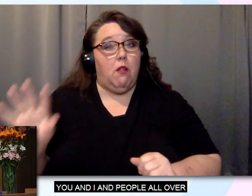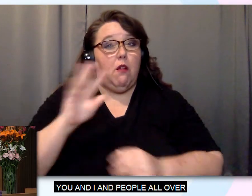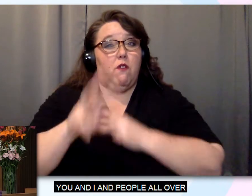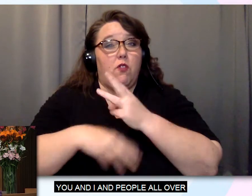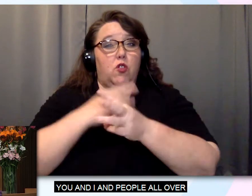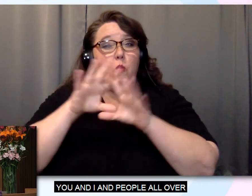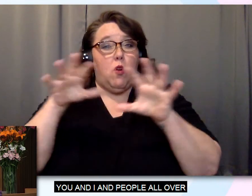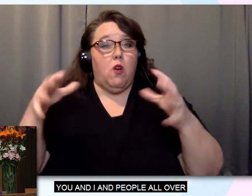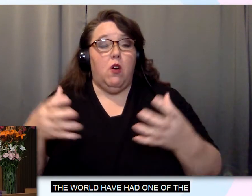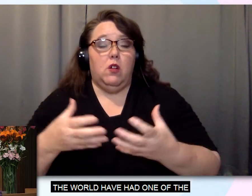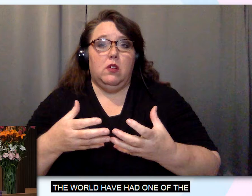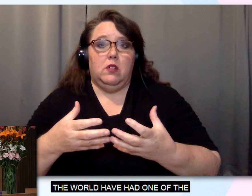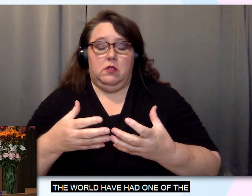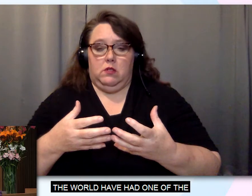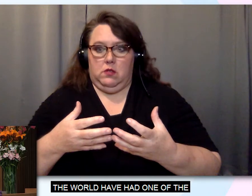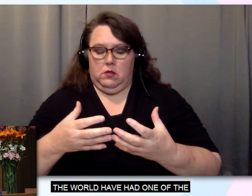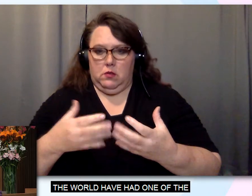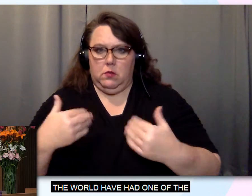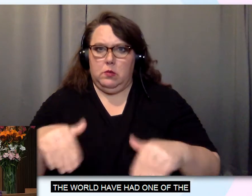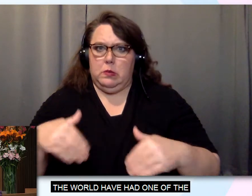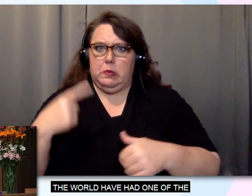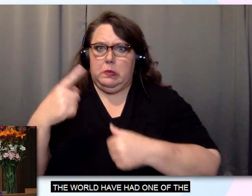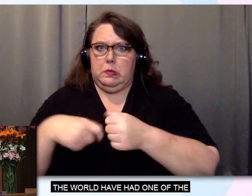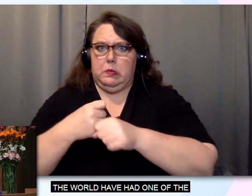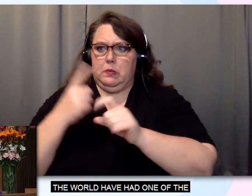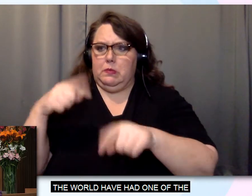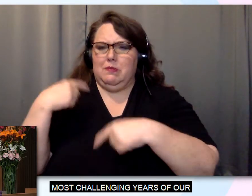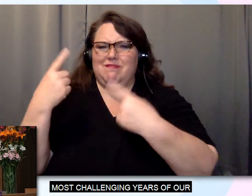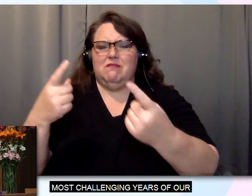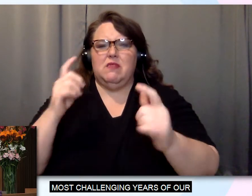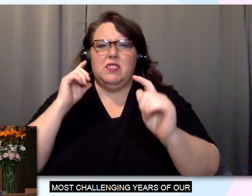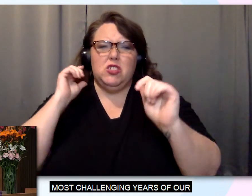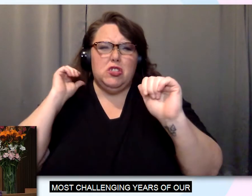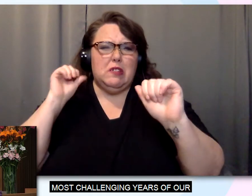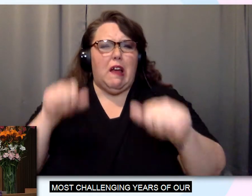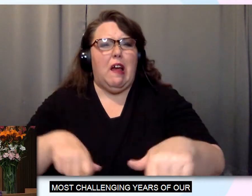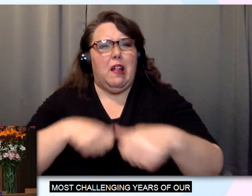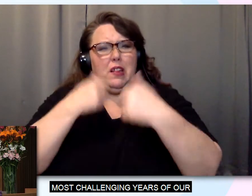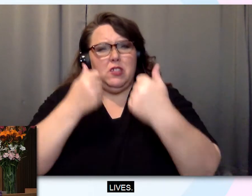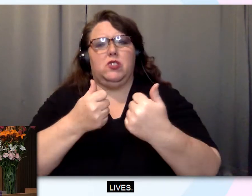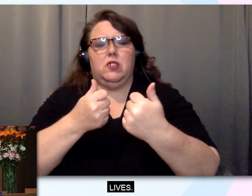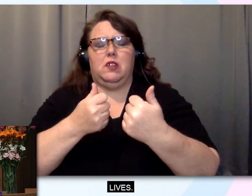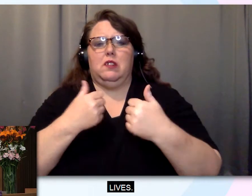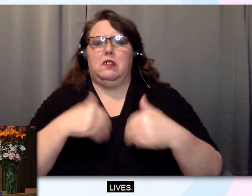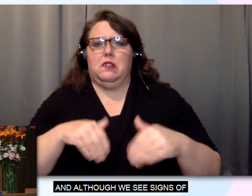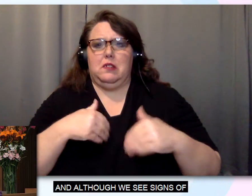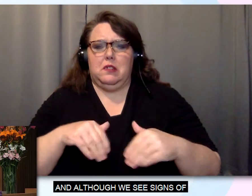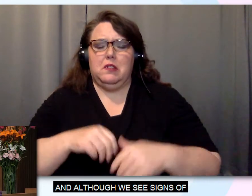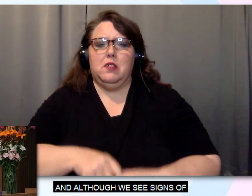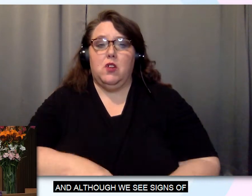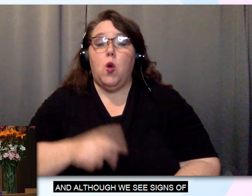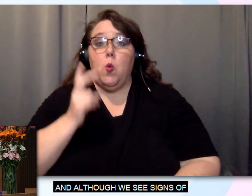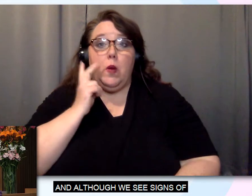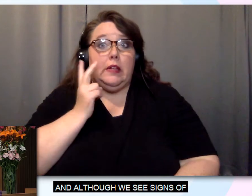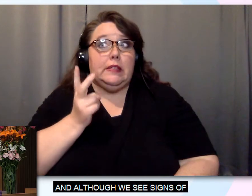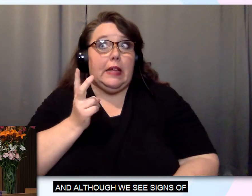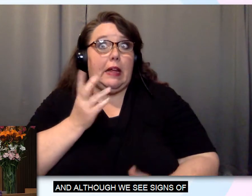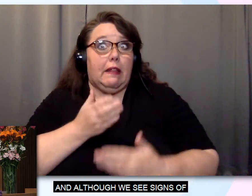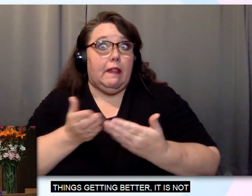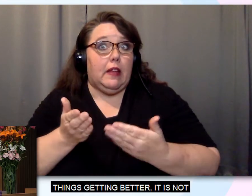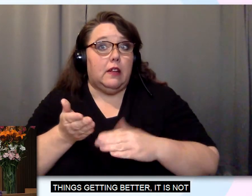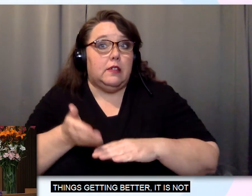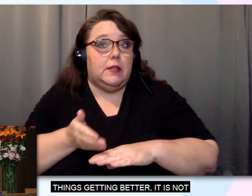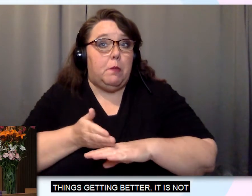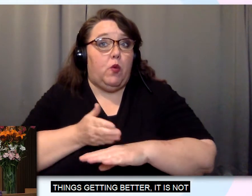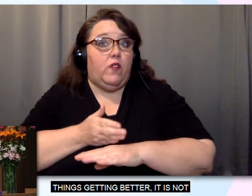all over the world have had one of the most challenging years of our lives. And although we see signs of